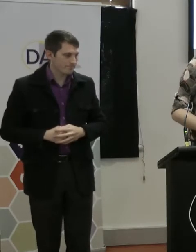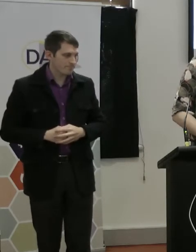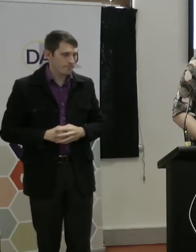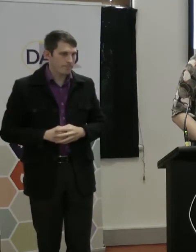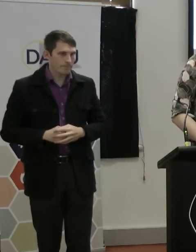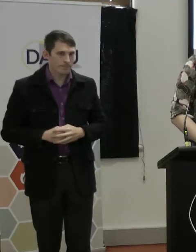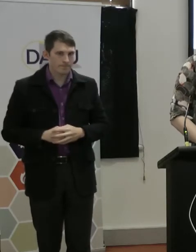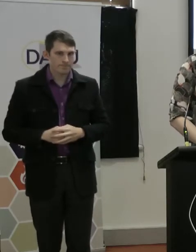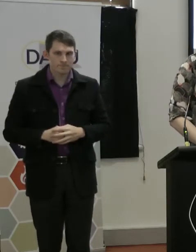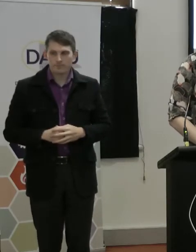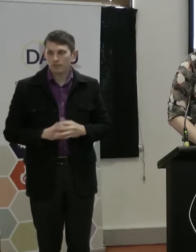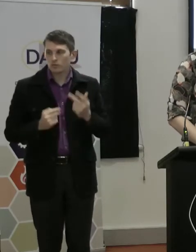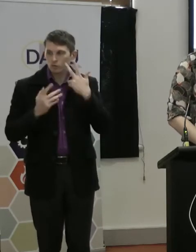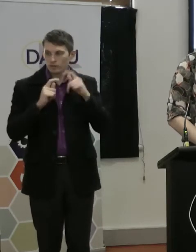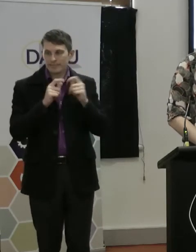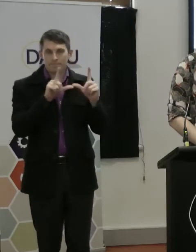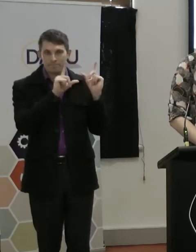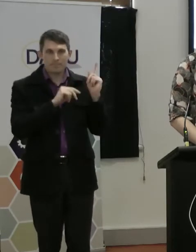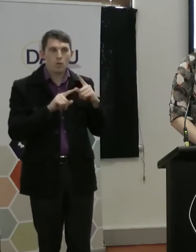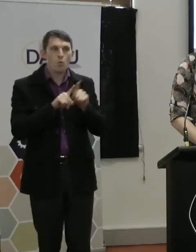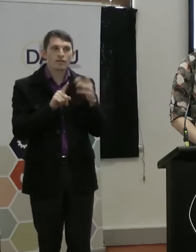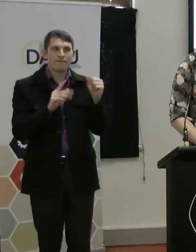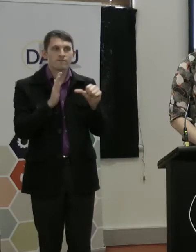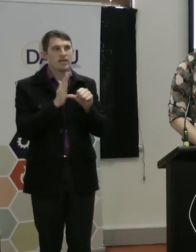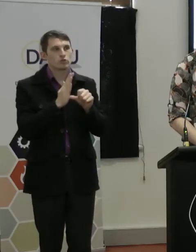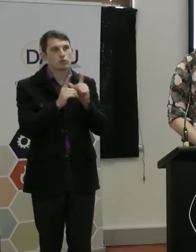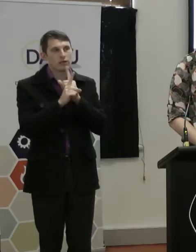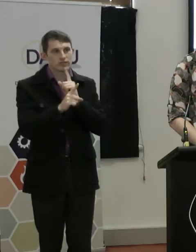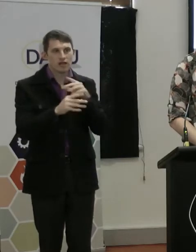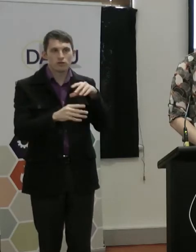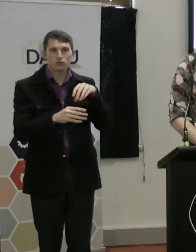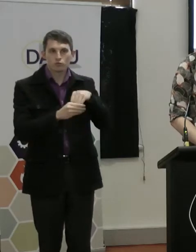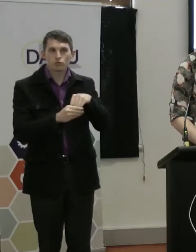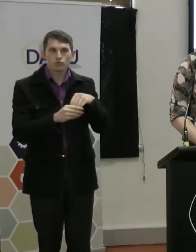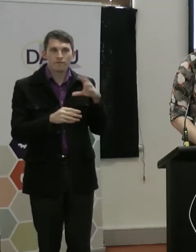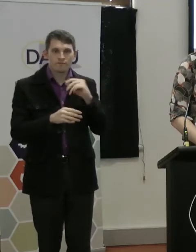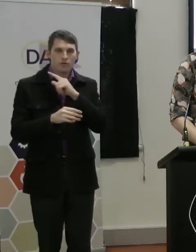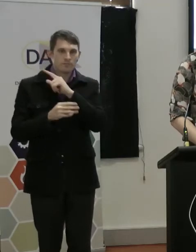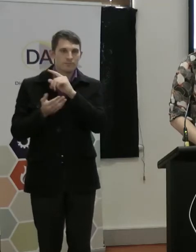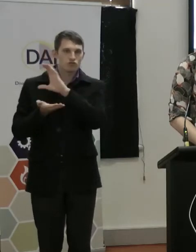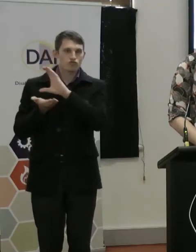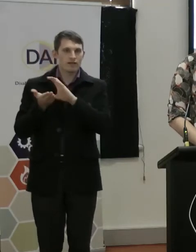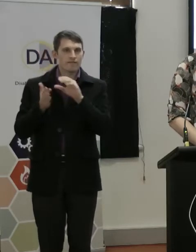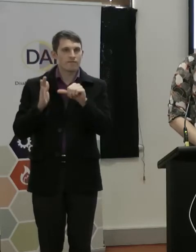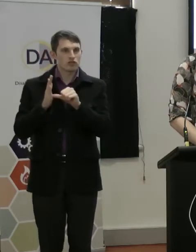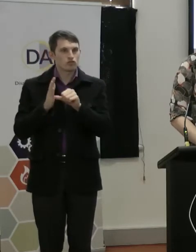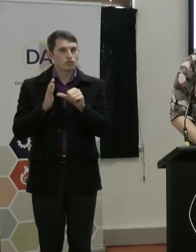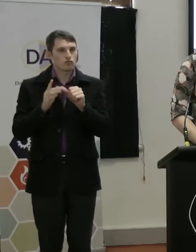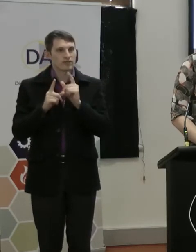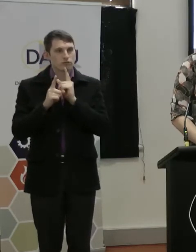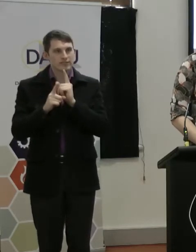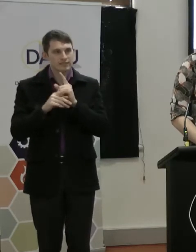There's our team. Oh, and recently we've had some financial counsellors come on board through a grant from the Financial Counselling Foundation, who are able to assist